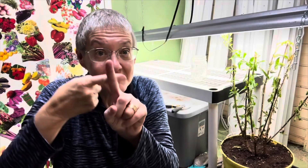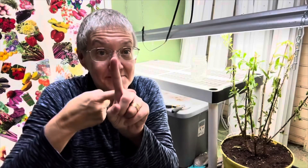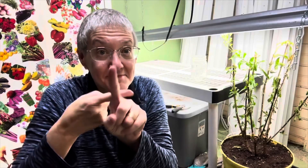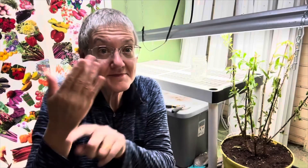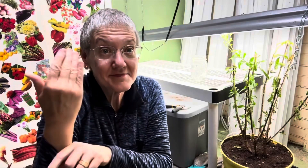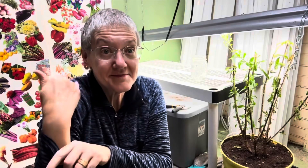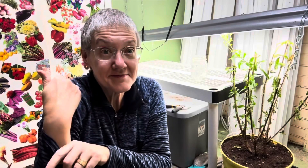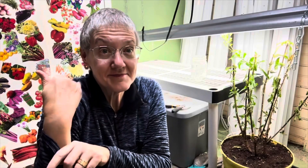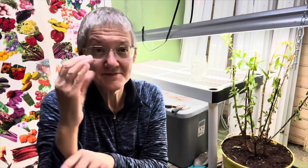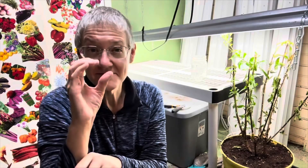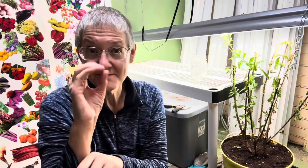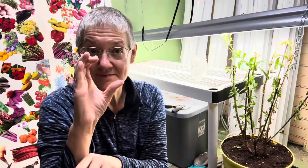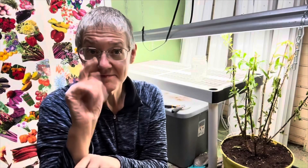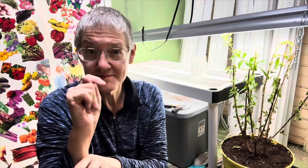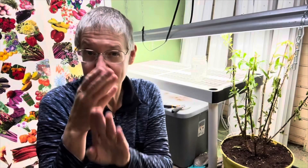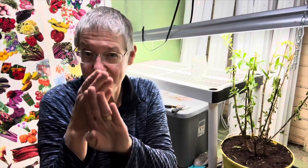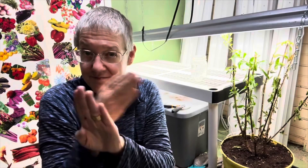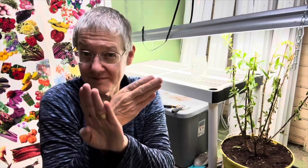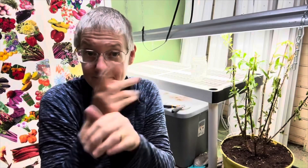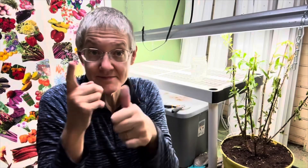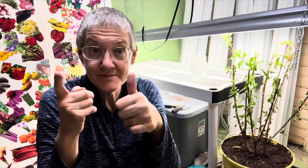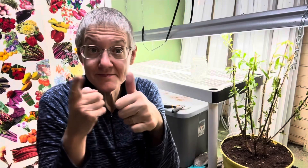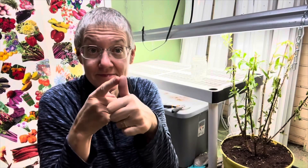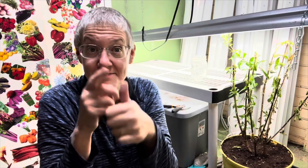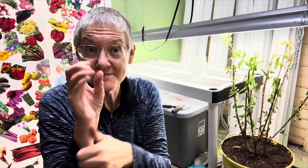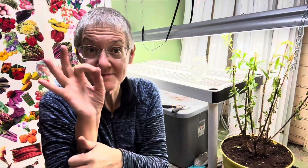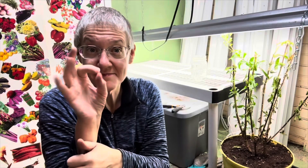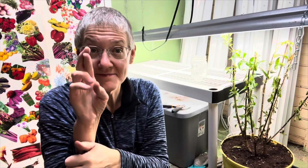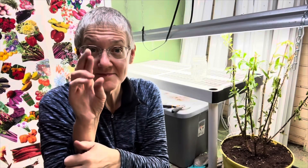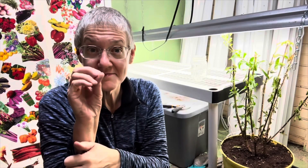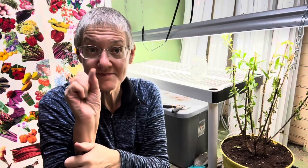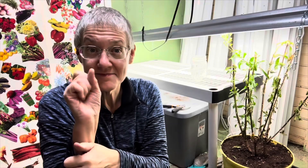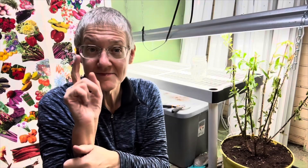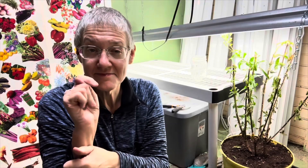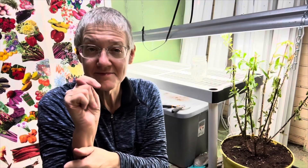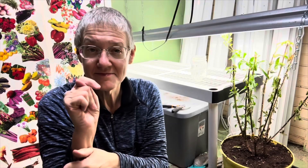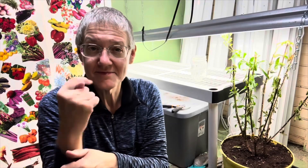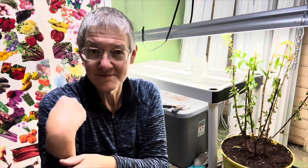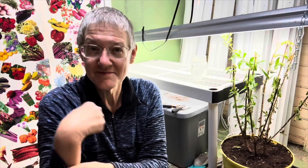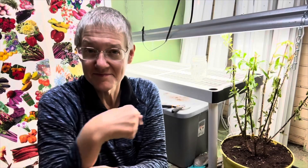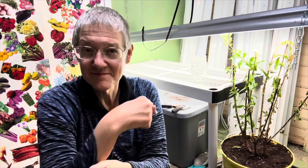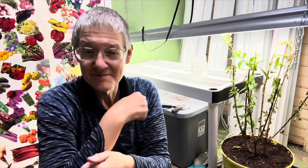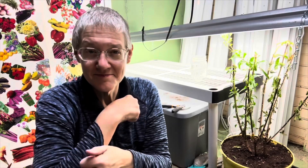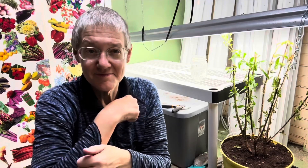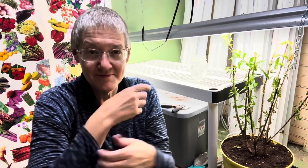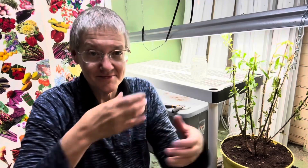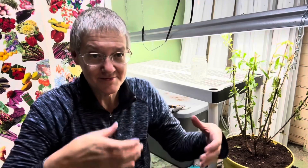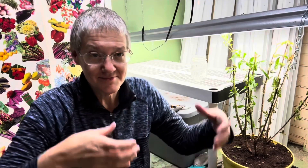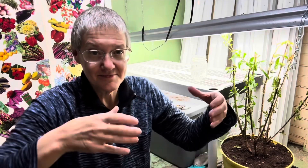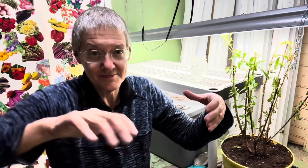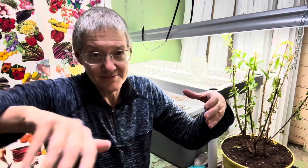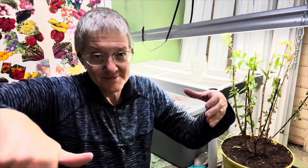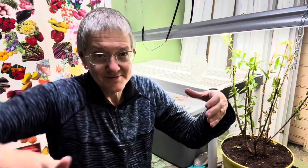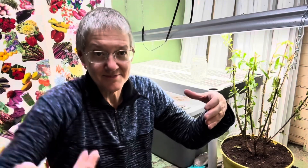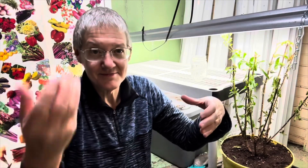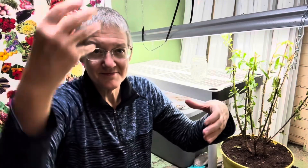It's about a month ago that we potted up this stevia, mid-October, before our